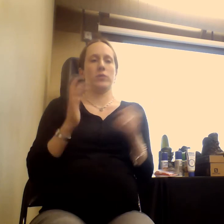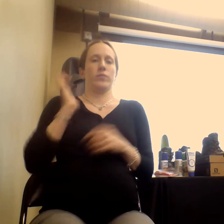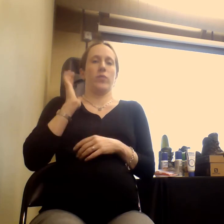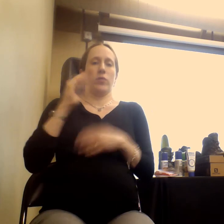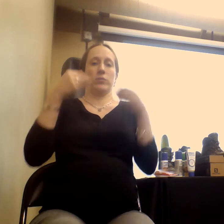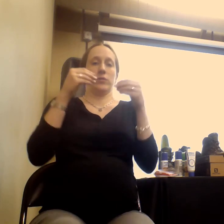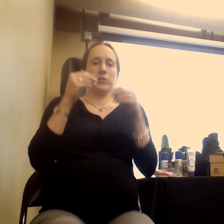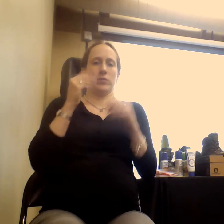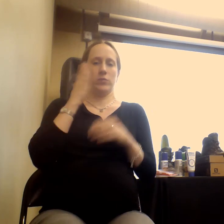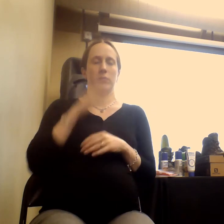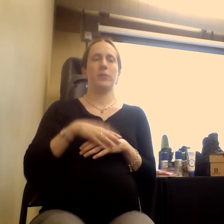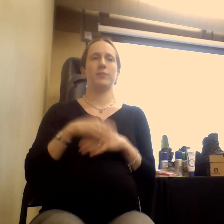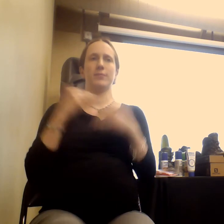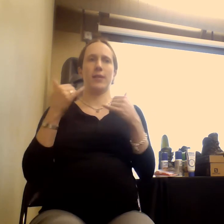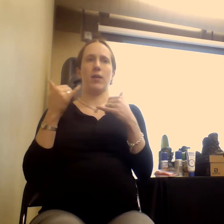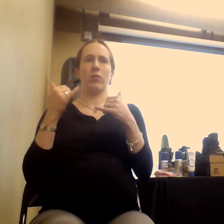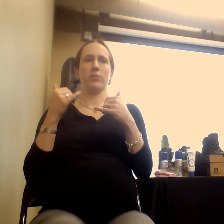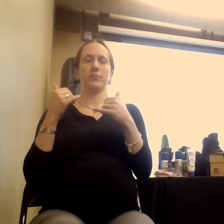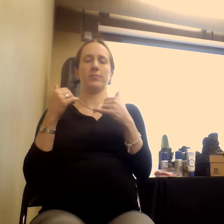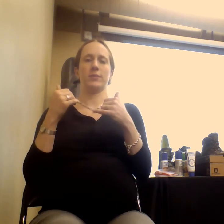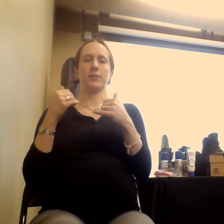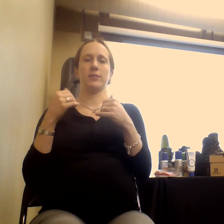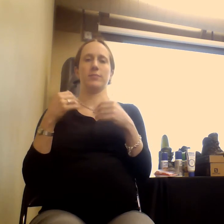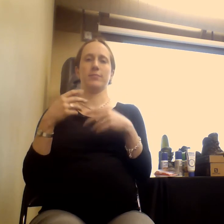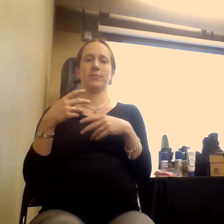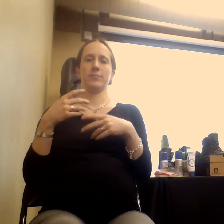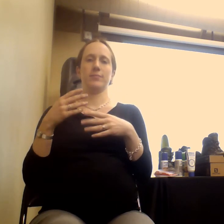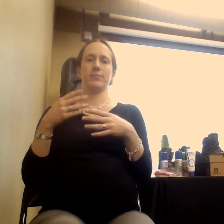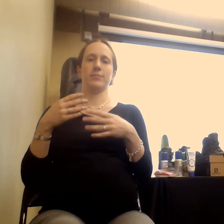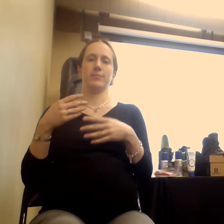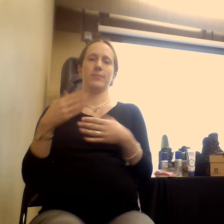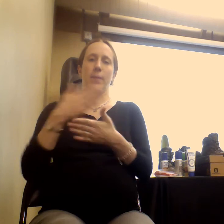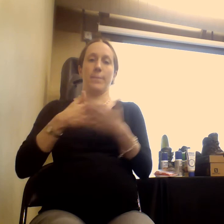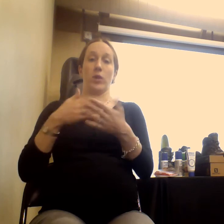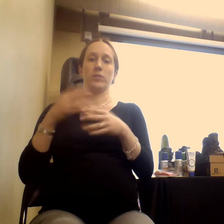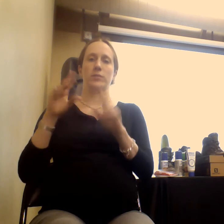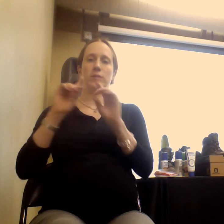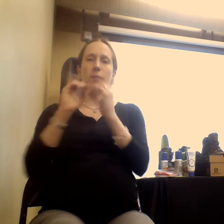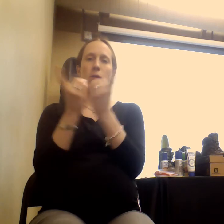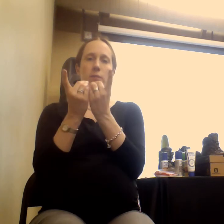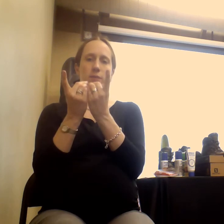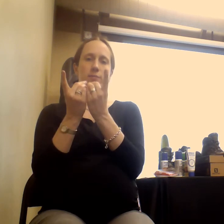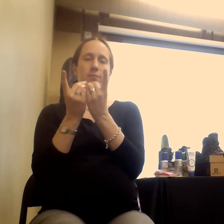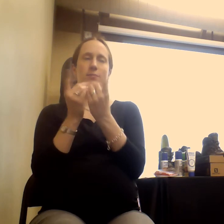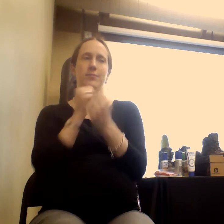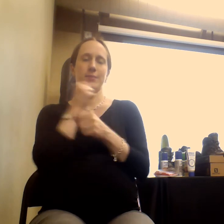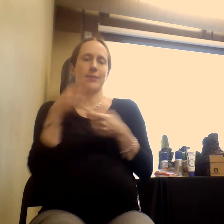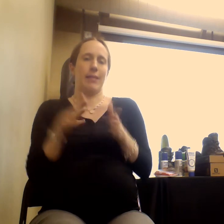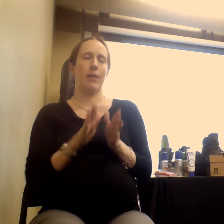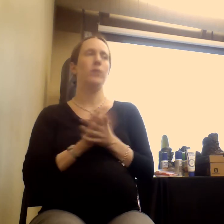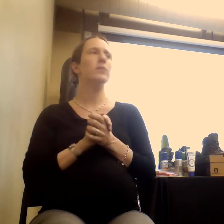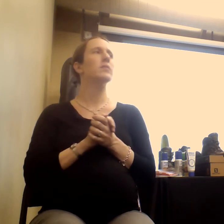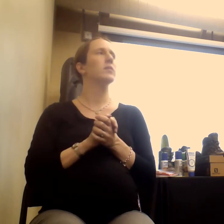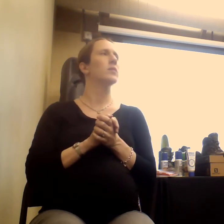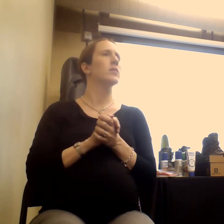the portholes, which is the last place a car can be before you get on the trail to go up to the summit. It's kind of Whitney across from